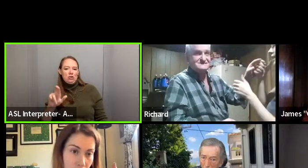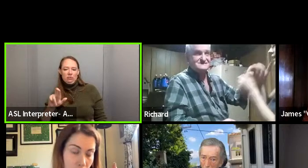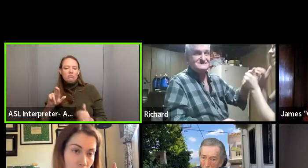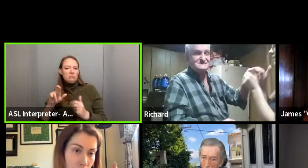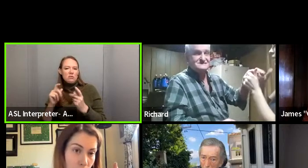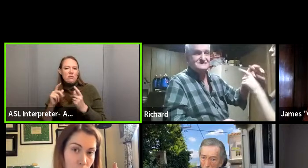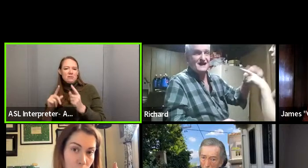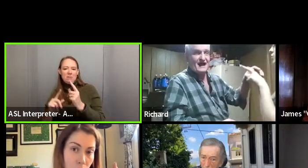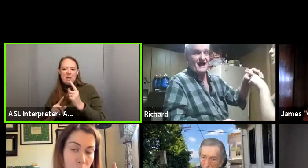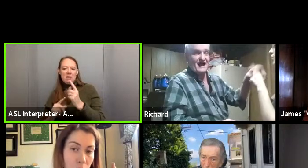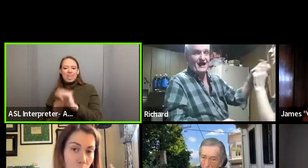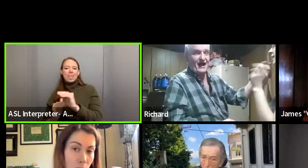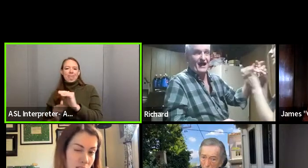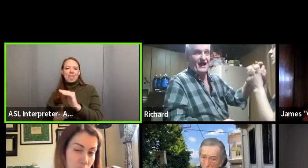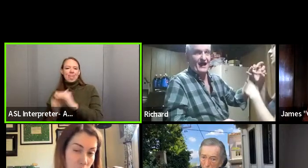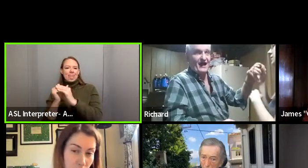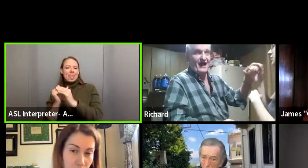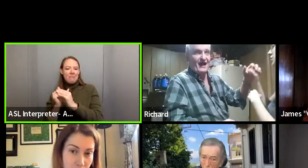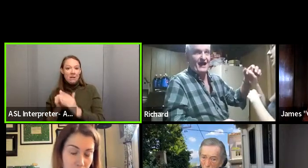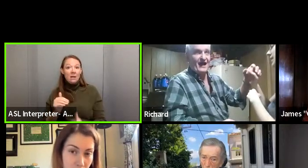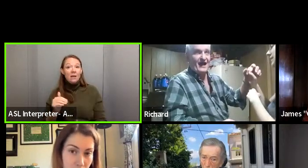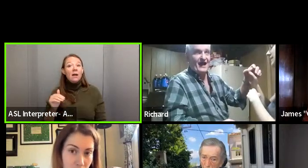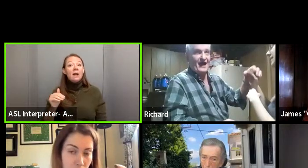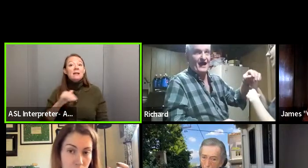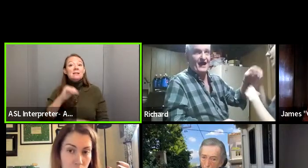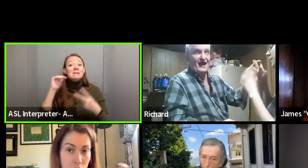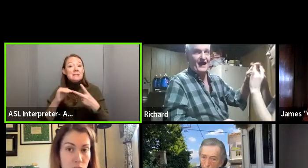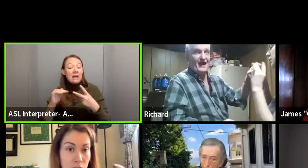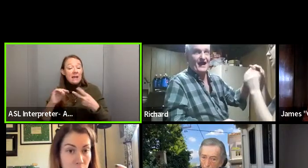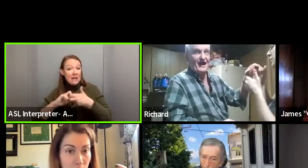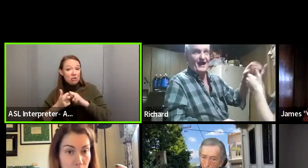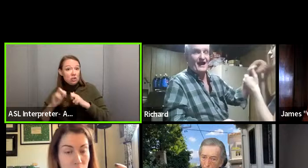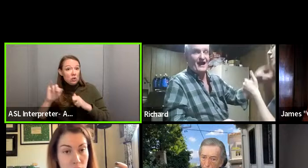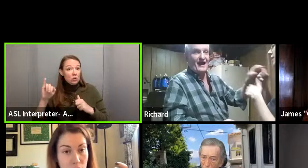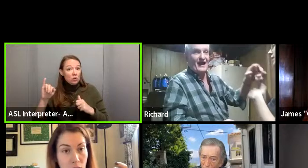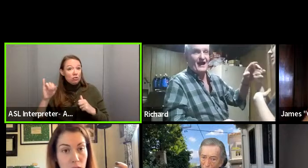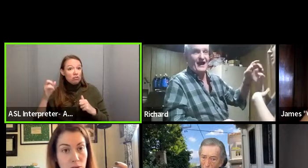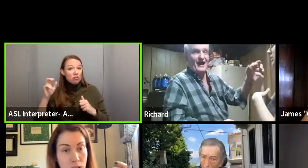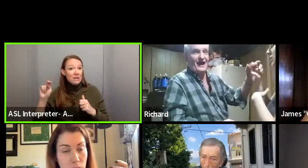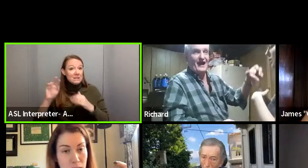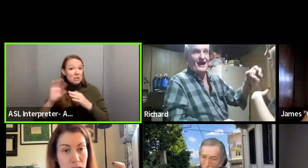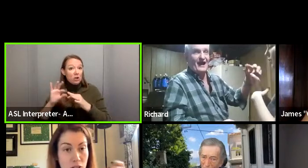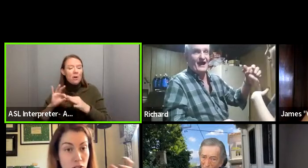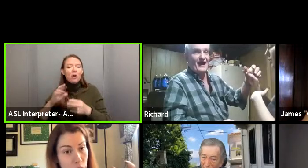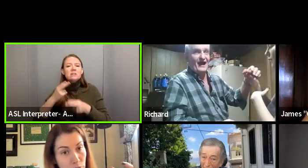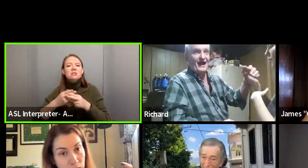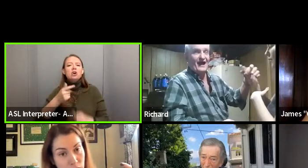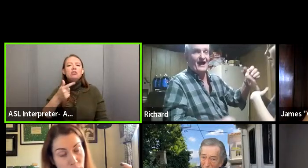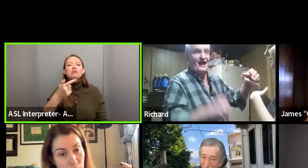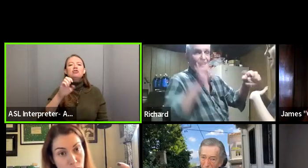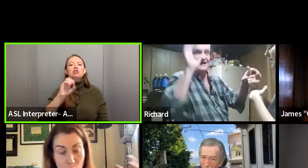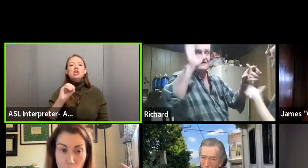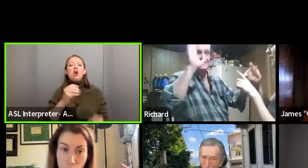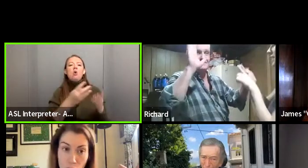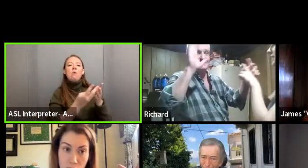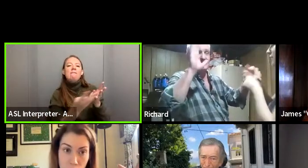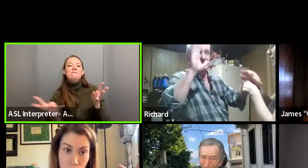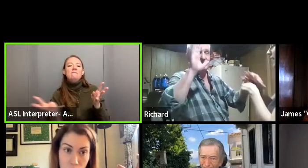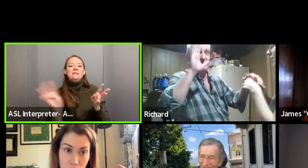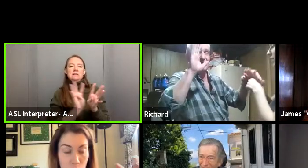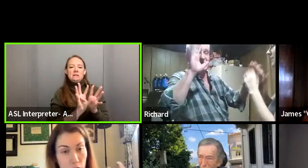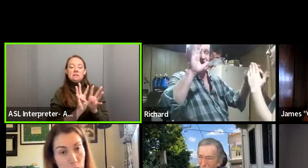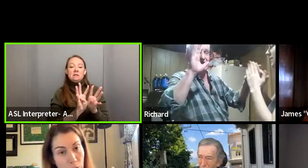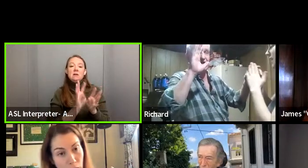Jason was talking about before was the geofencing. So different areas of town can be slow ride zones or no